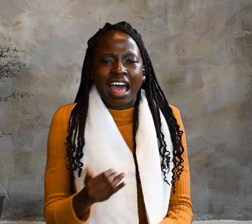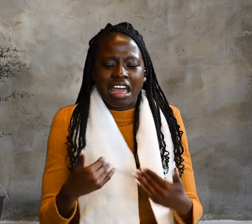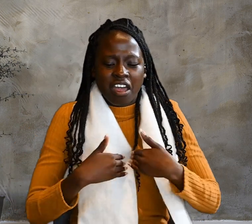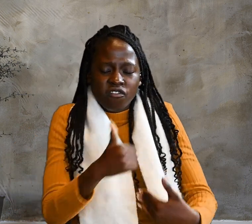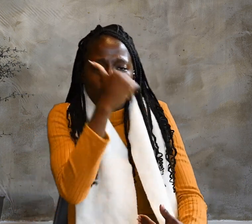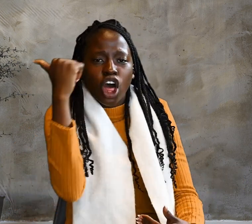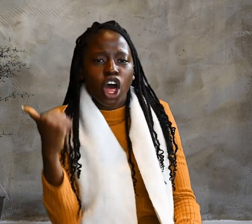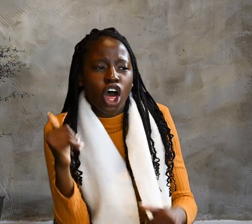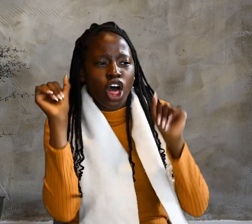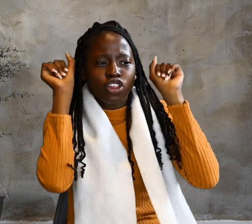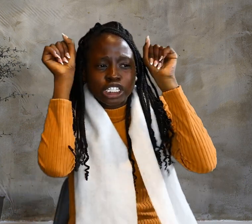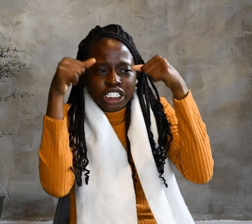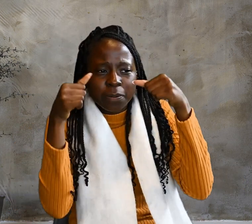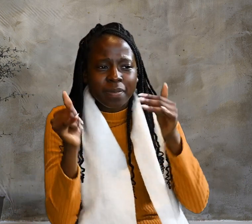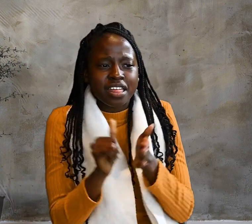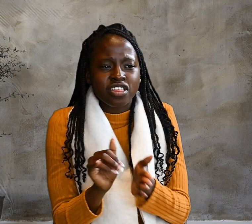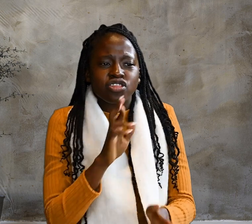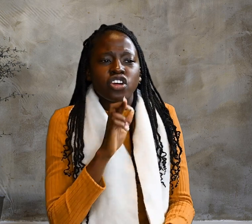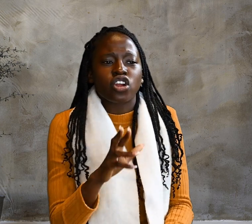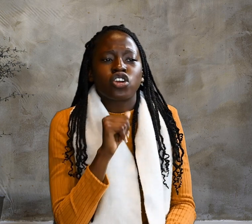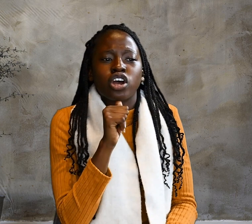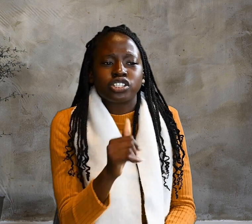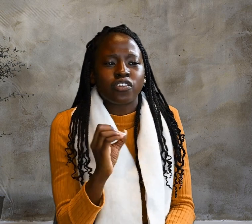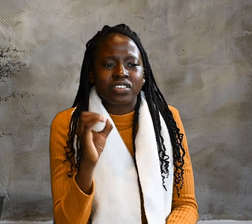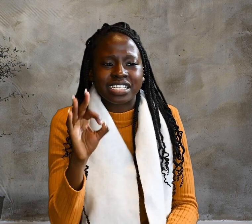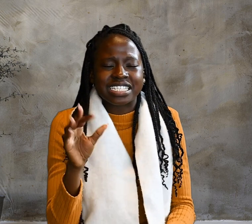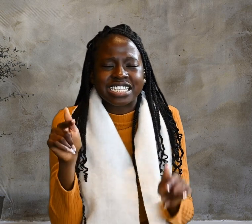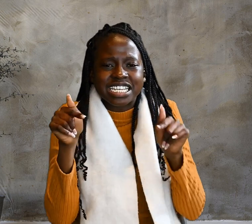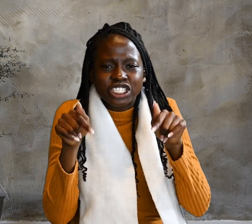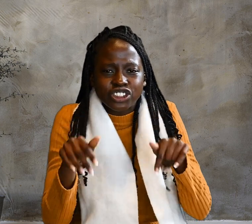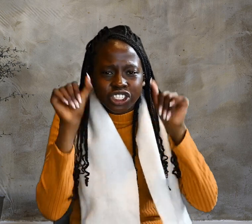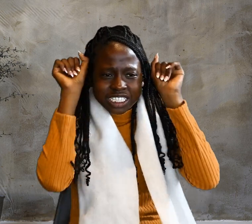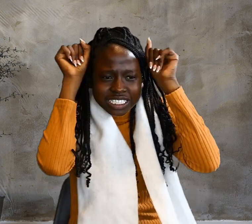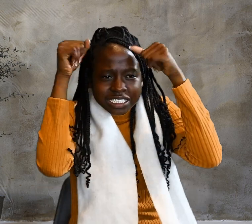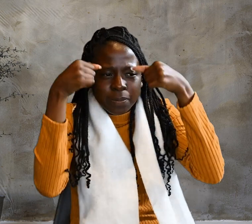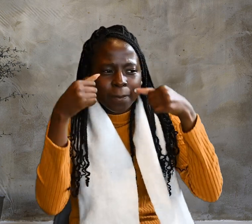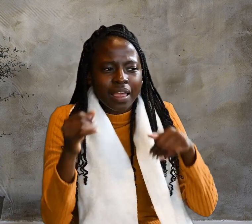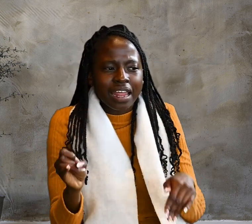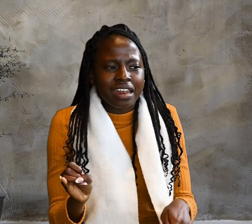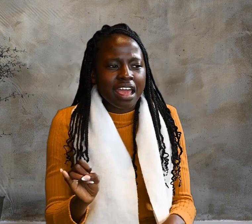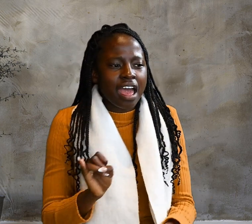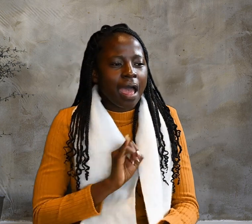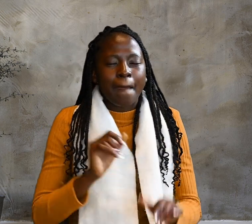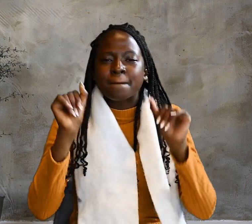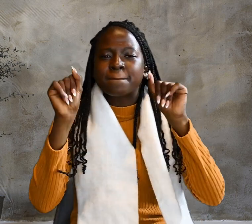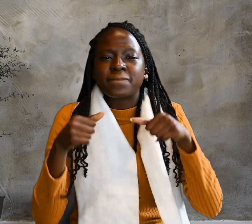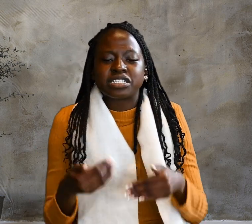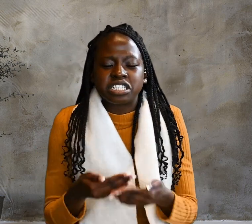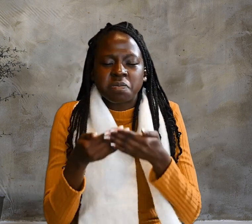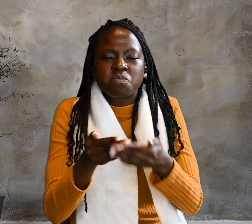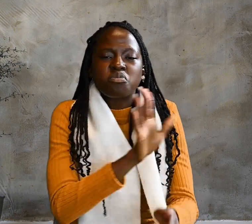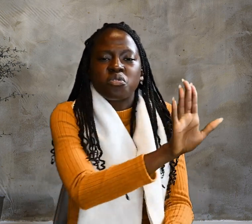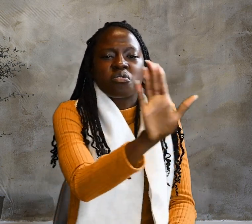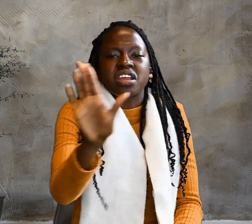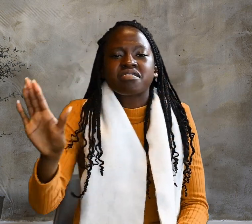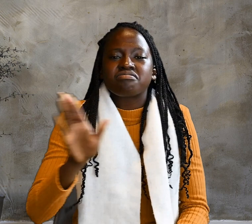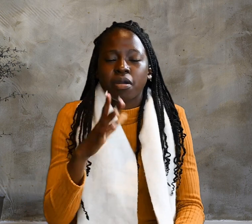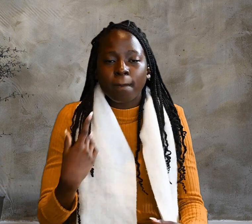I have the other sheep that are not of the sheep pen. I must bring them also.